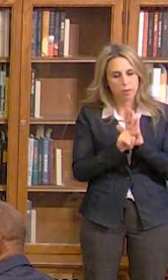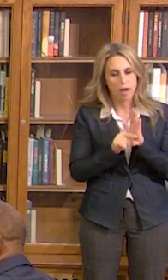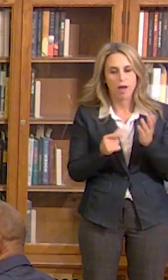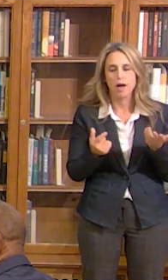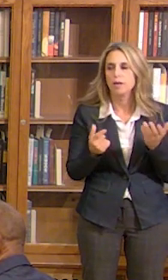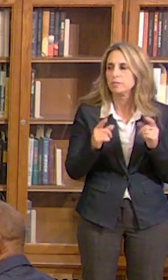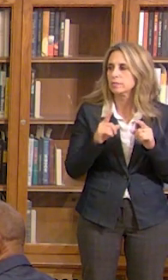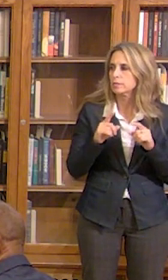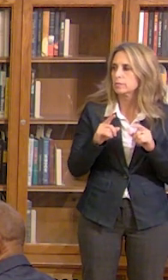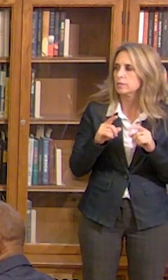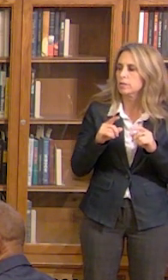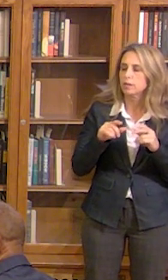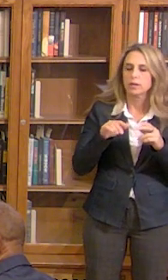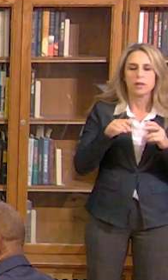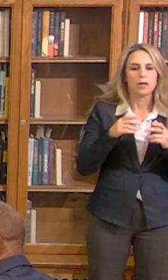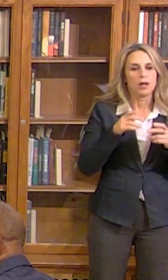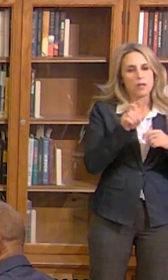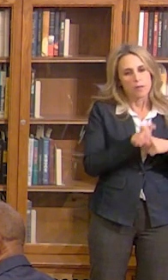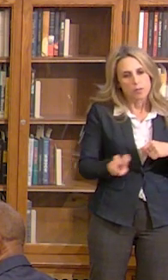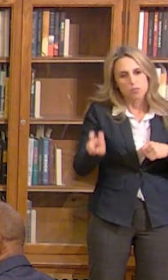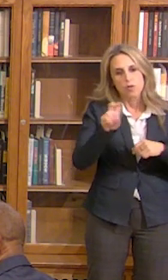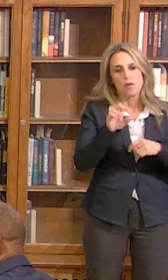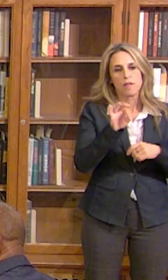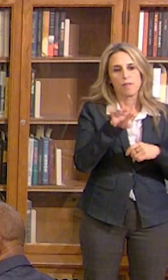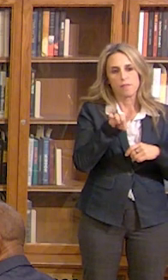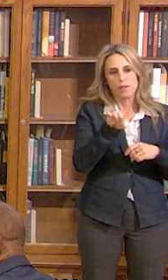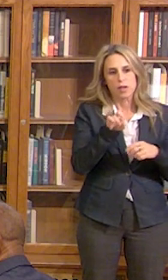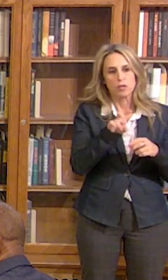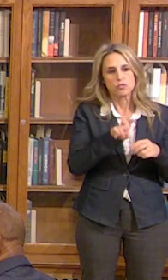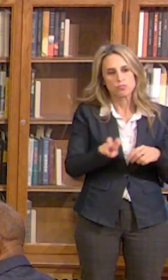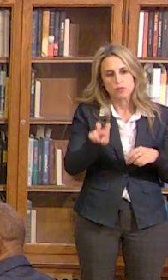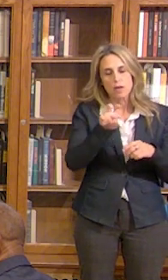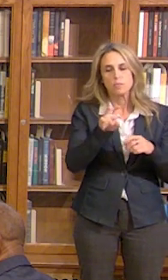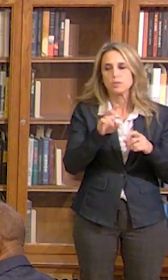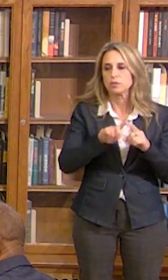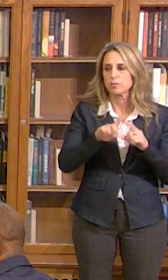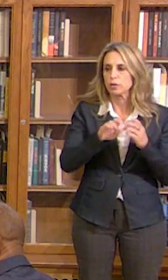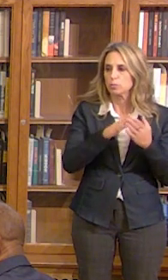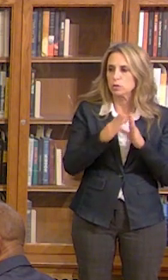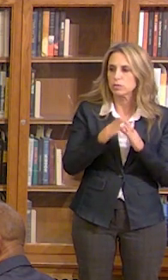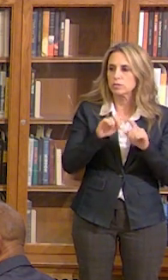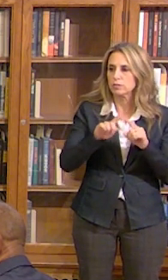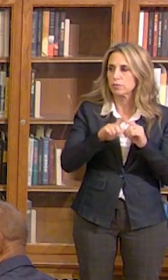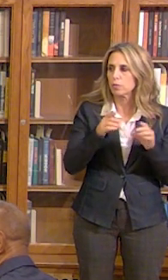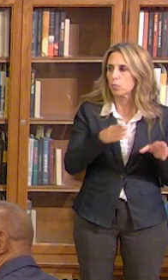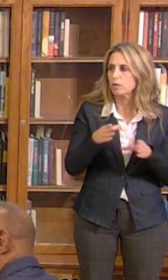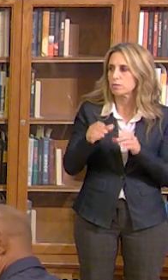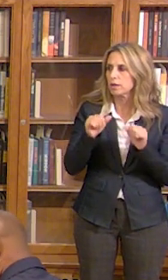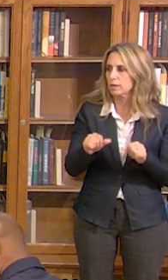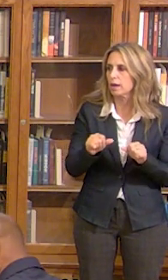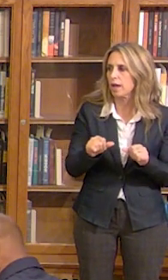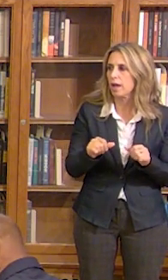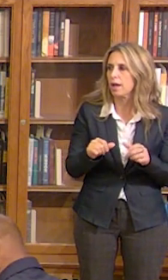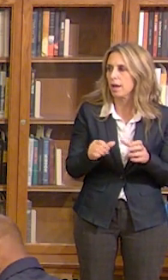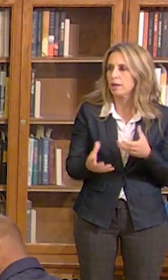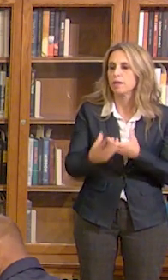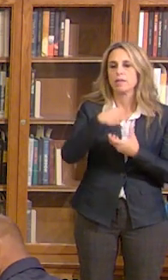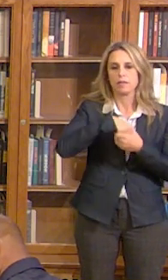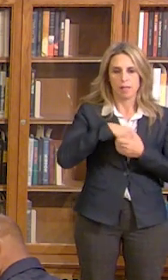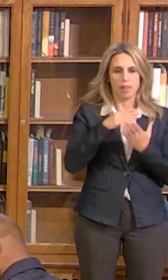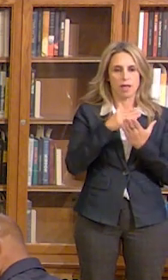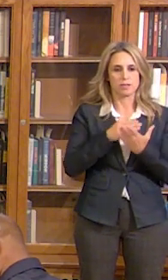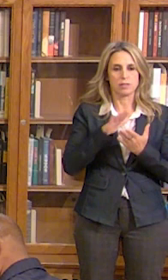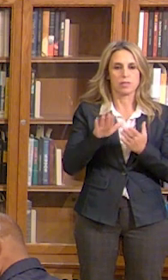ouch breaks going on different field trips in their communities I think people have really Come Away with a lot of different ways that they can take some of these lessons into their